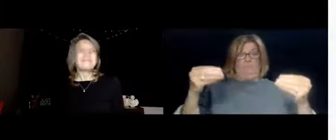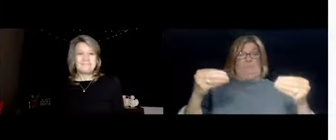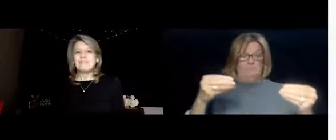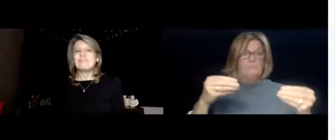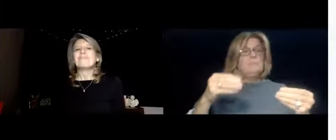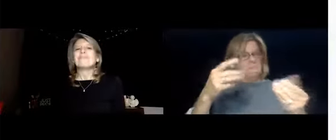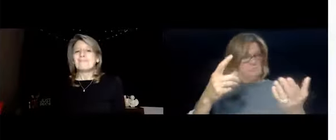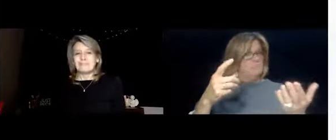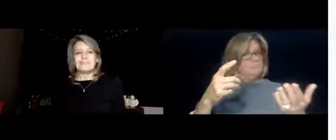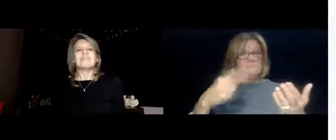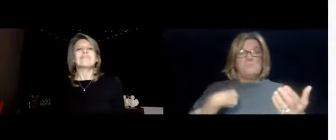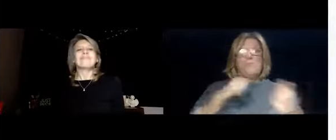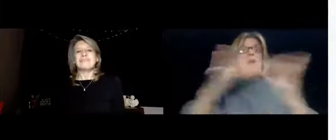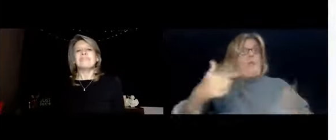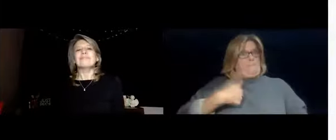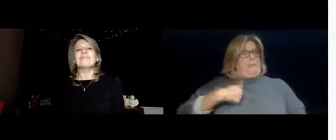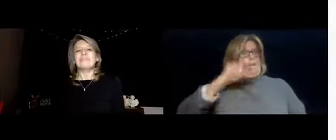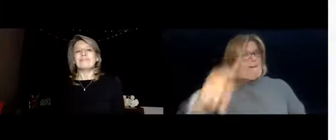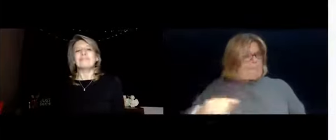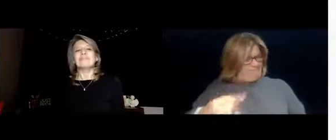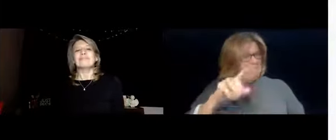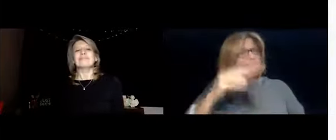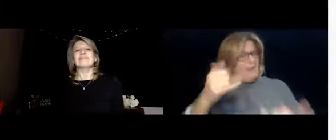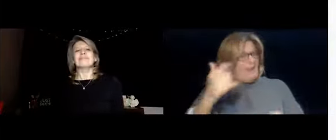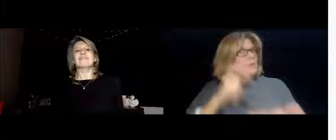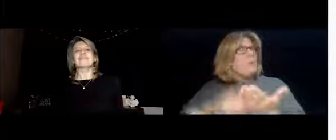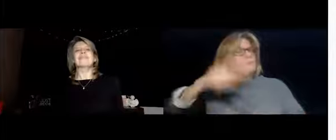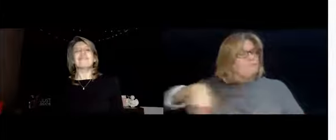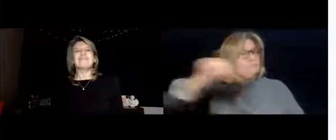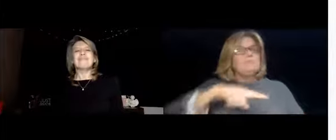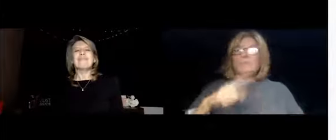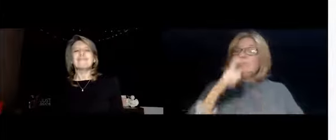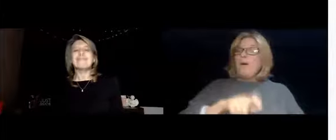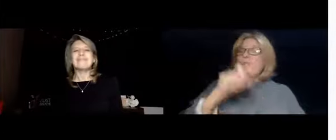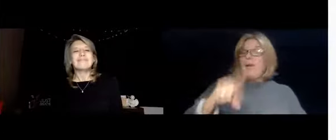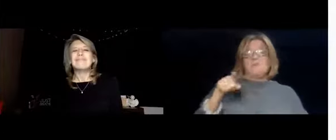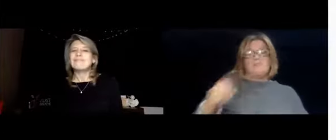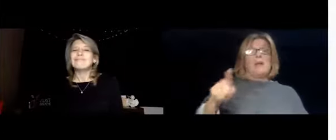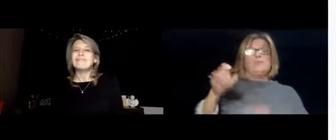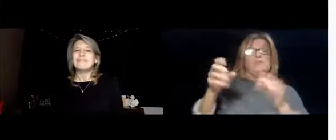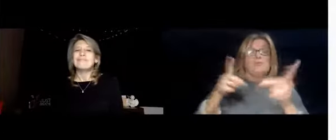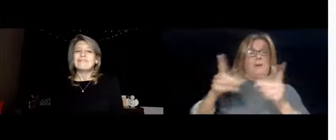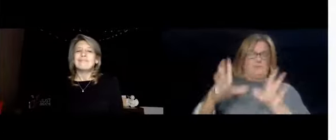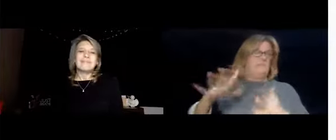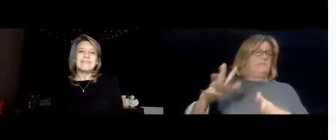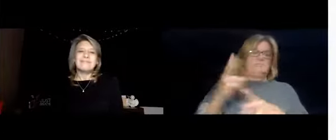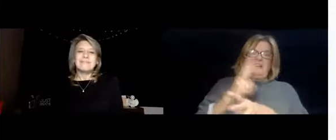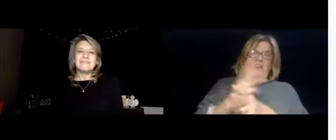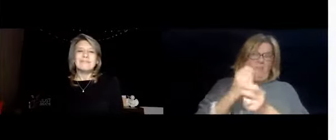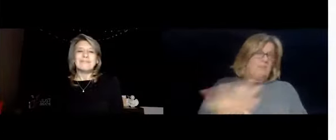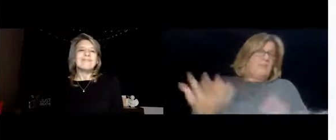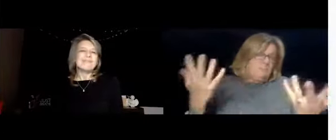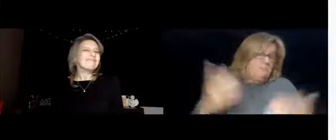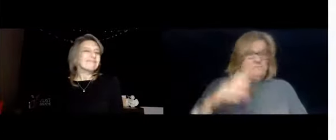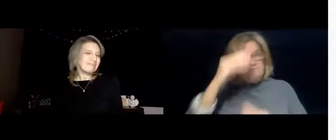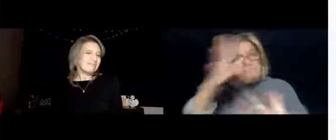preset. And sometimes I've interpreted where they give me a check and I didn't even know I was going to get one. So a lot of times they'll take care of that, where the